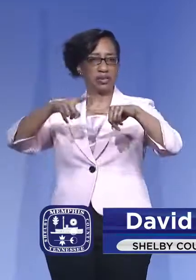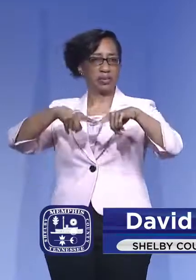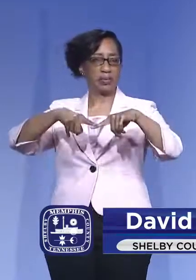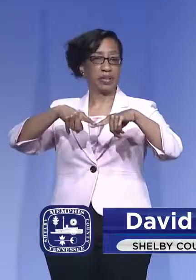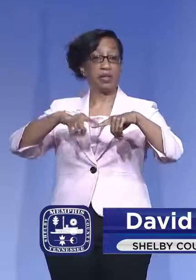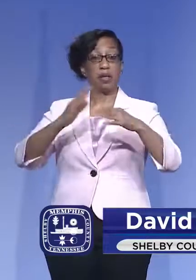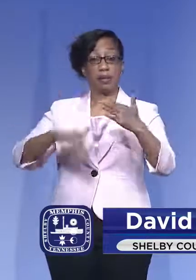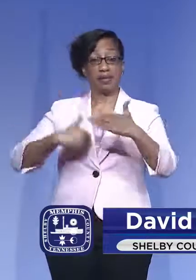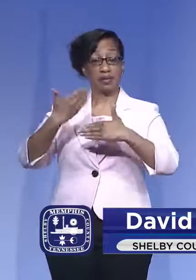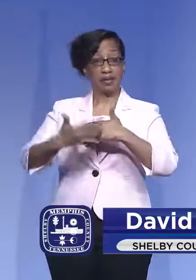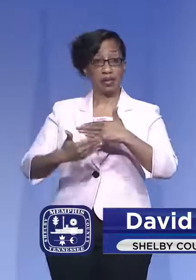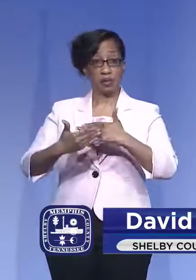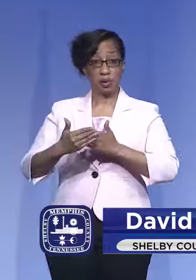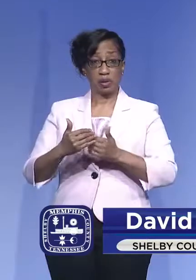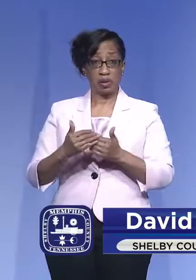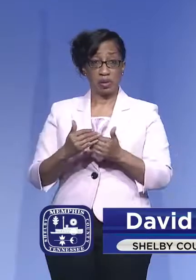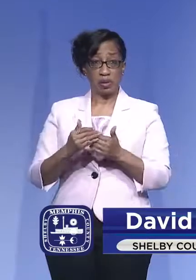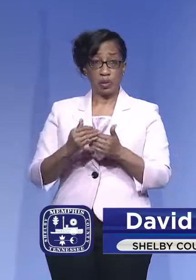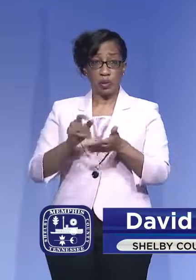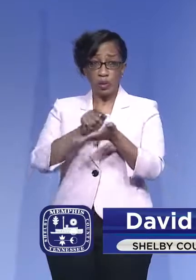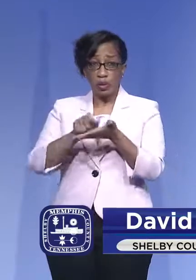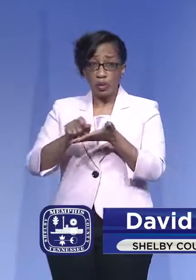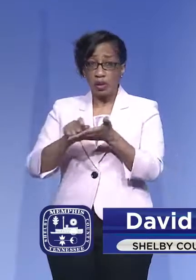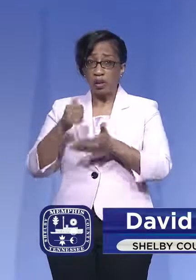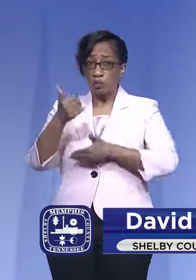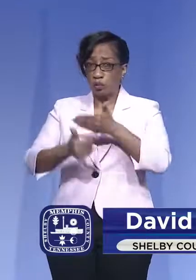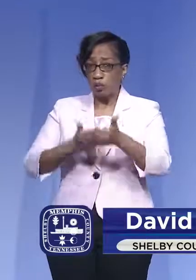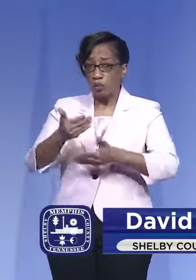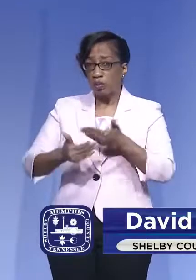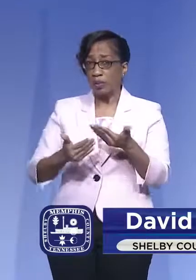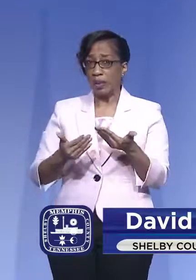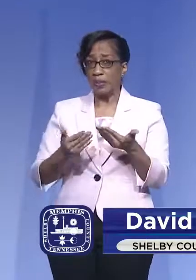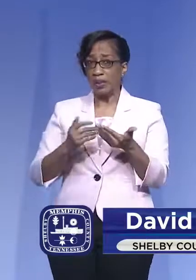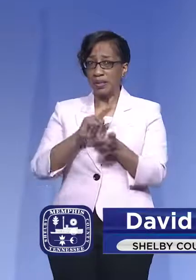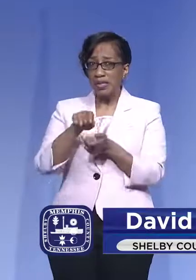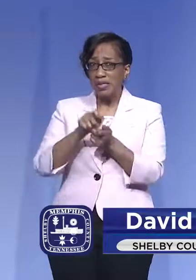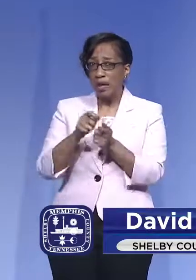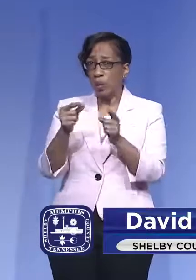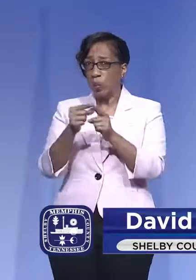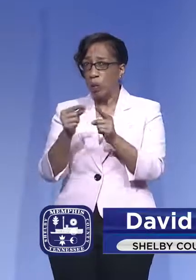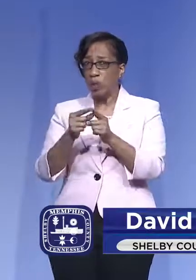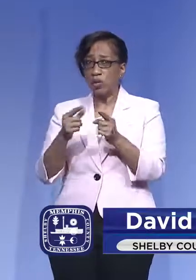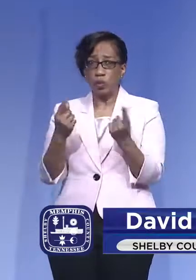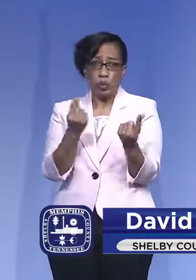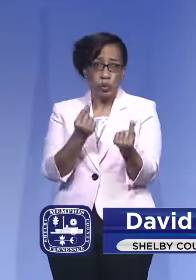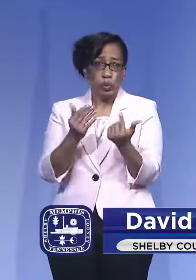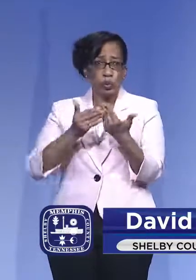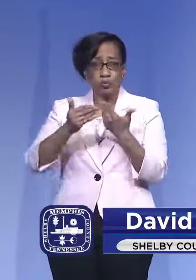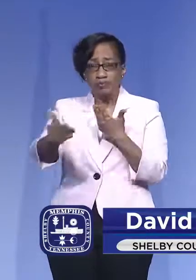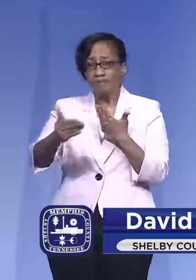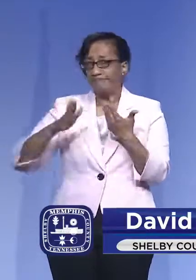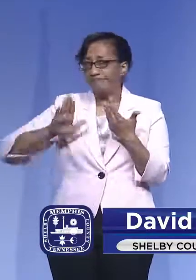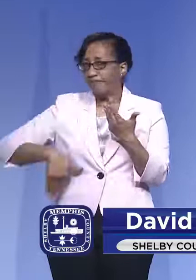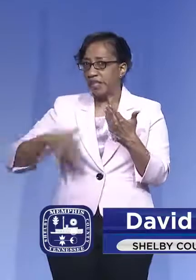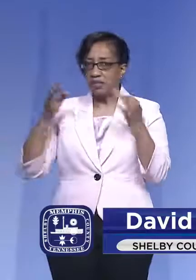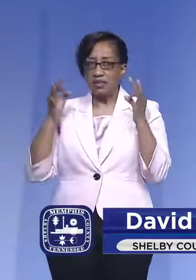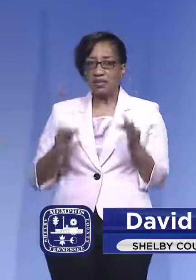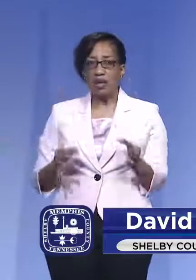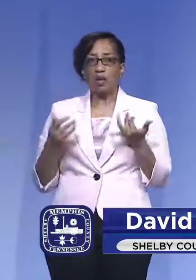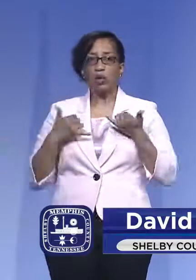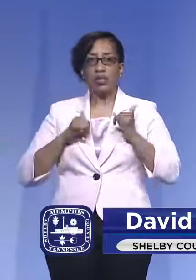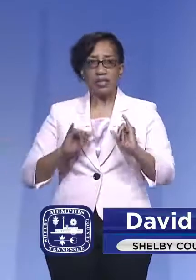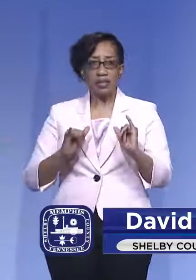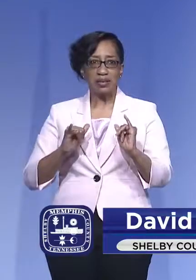health directive is in the process of being written. I don't have the exact language and wording of what that's going to say yet, because it's still